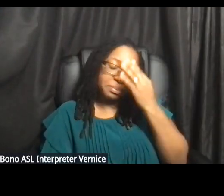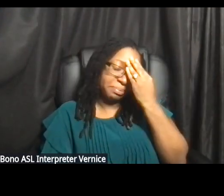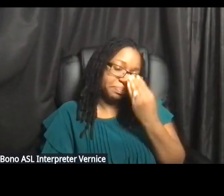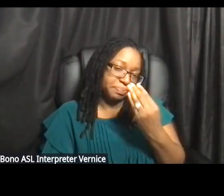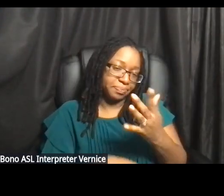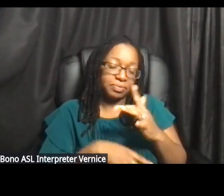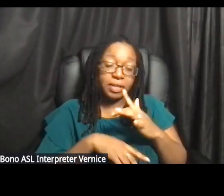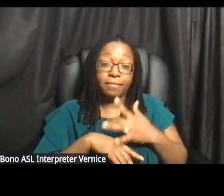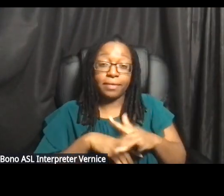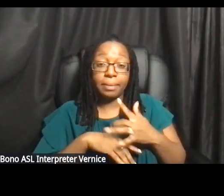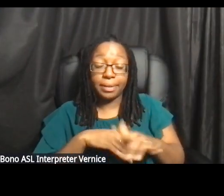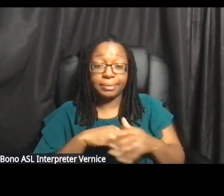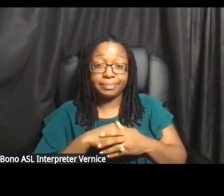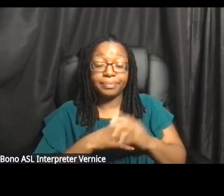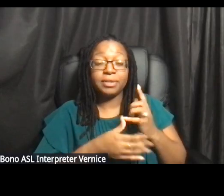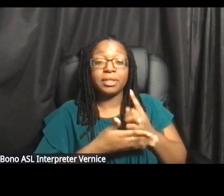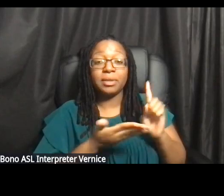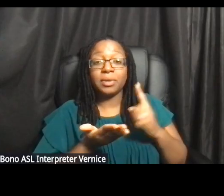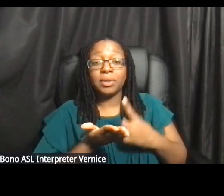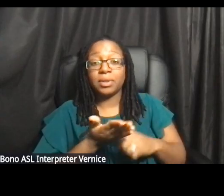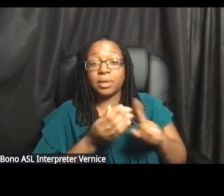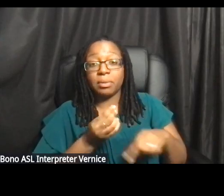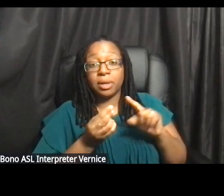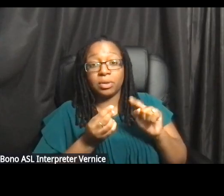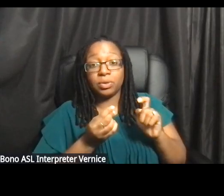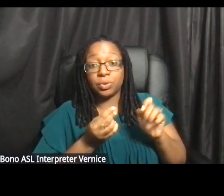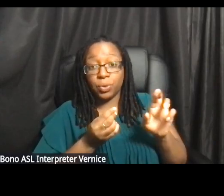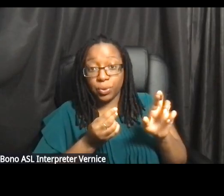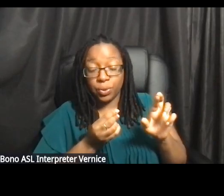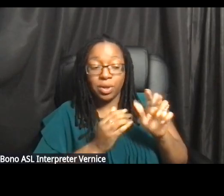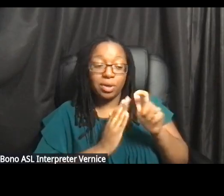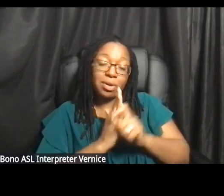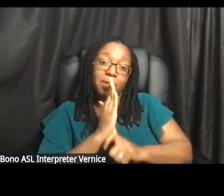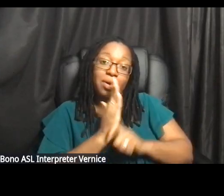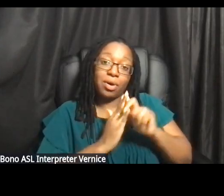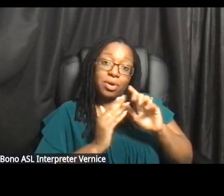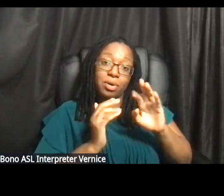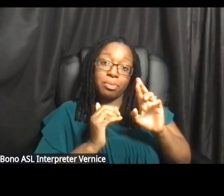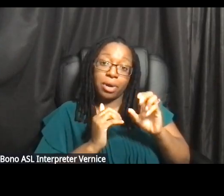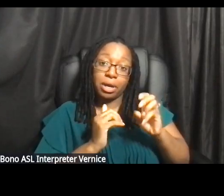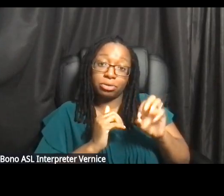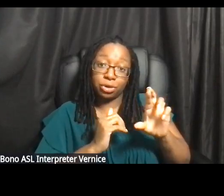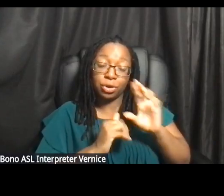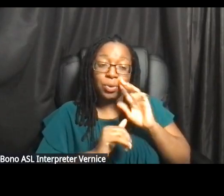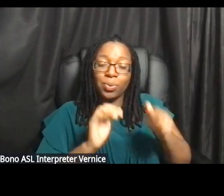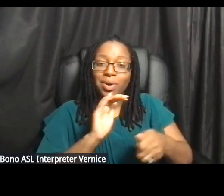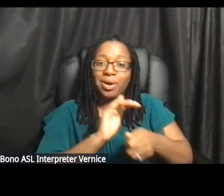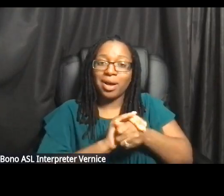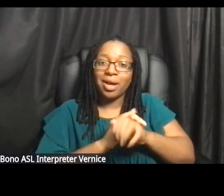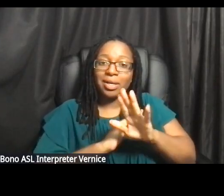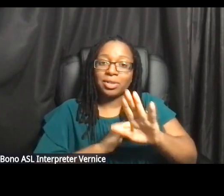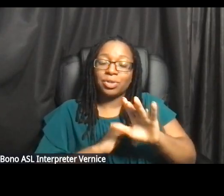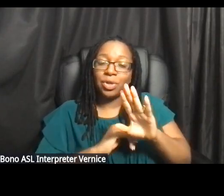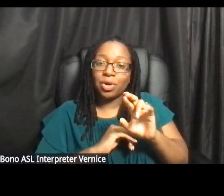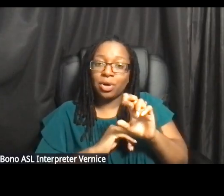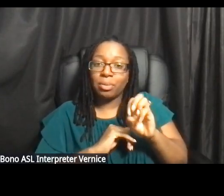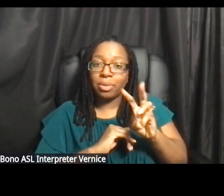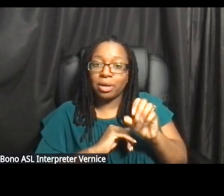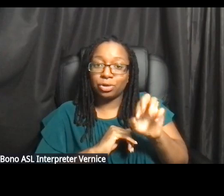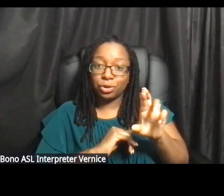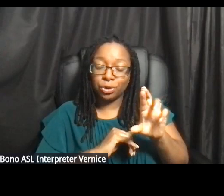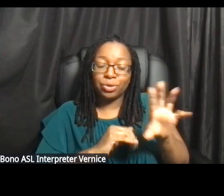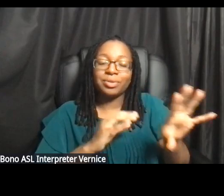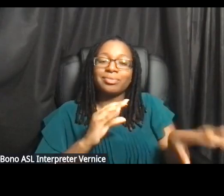about Tor last week, the onion router browser, which hides your browser fingerprint. That combined with a VPN to spoof your location